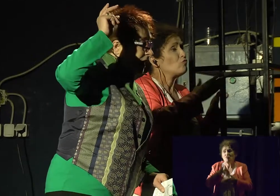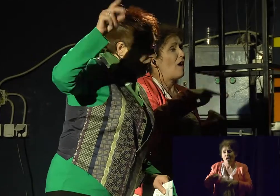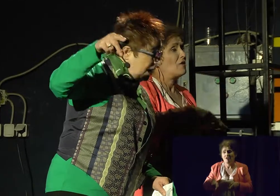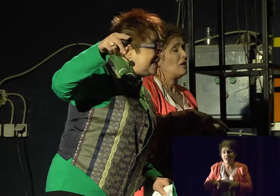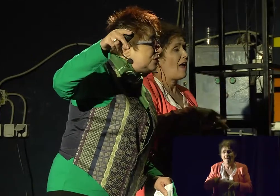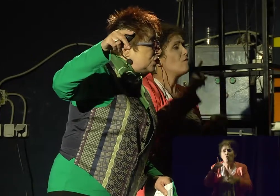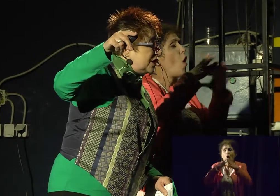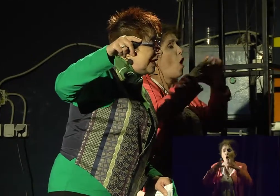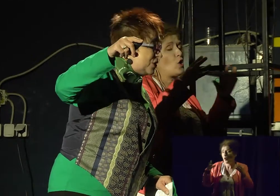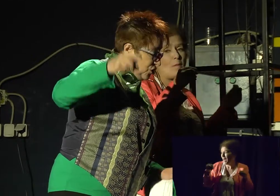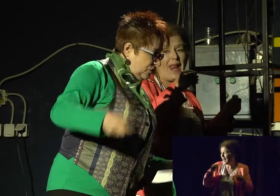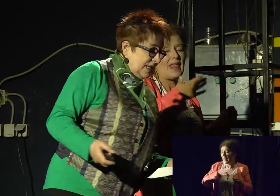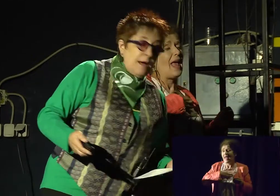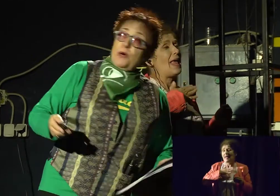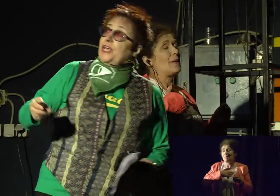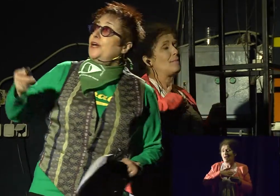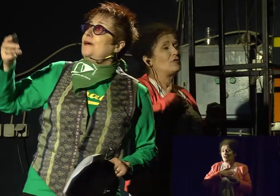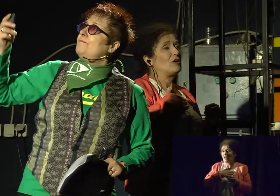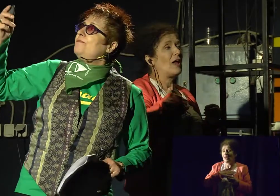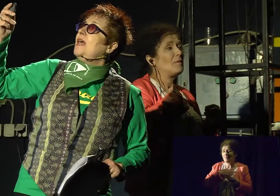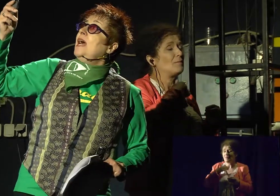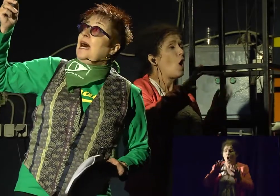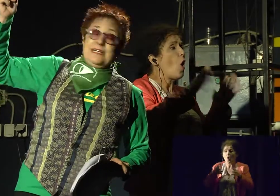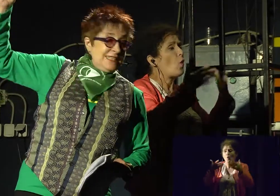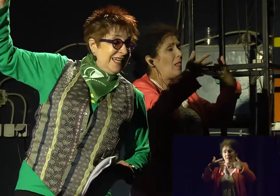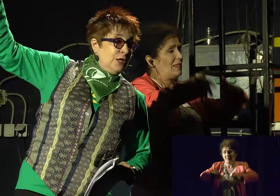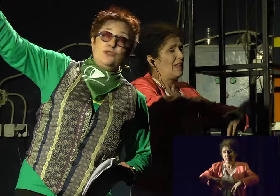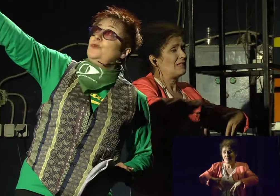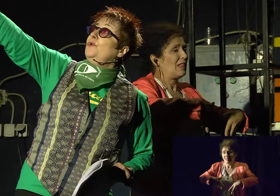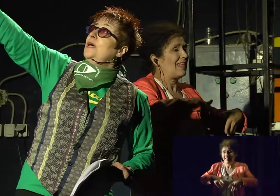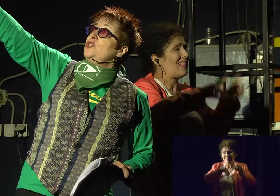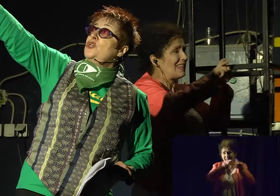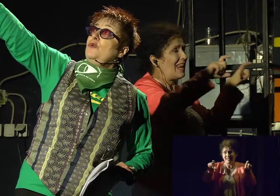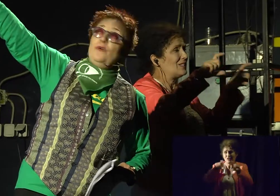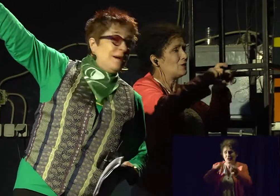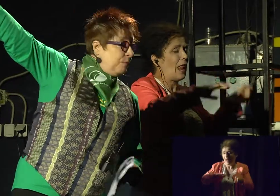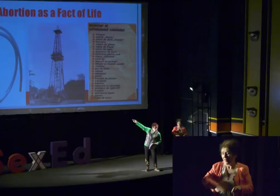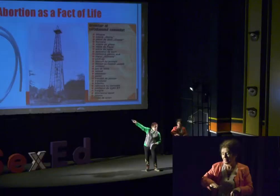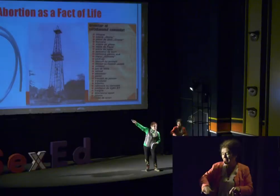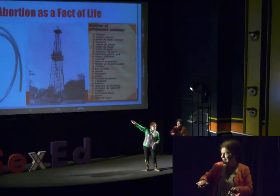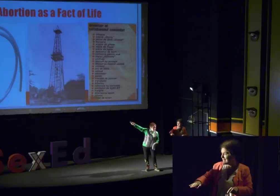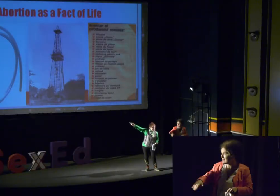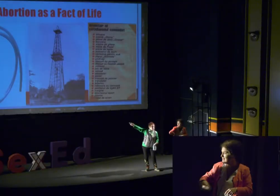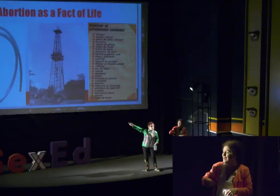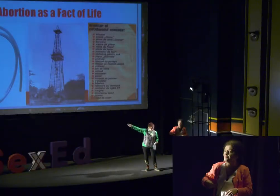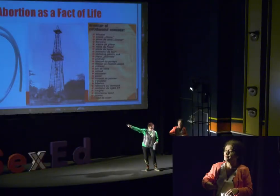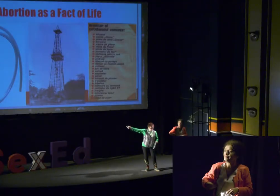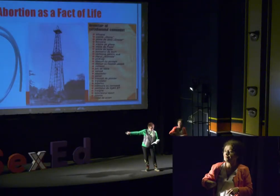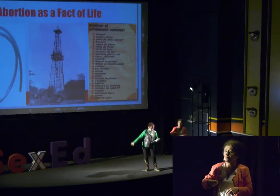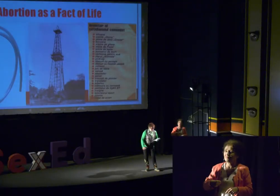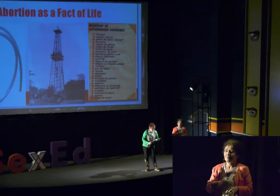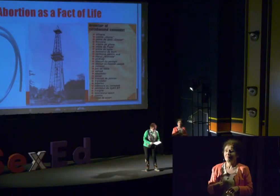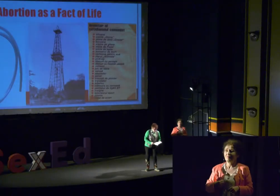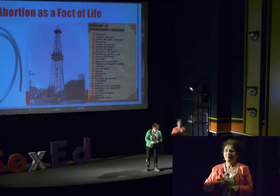10,000 institutionalized children per year. I'm gonna take you to show you abortion as a fact of